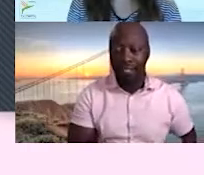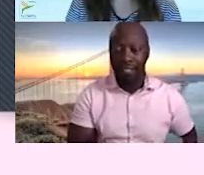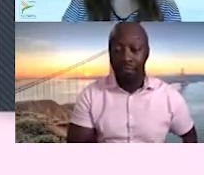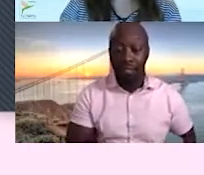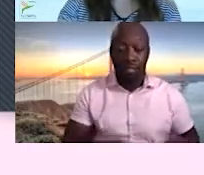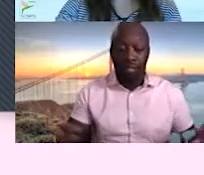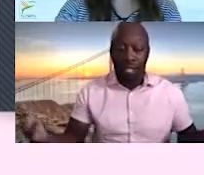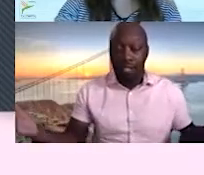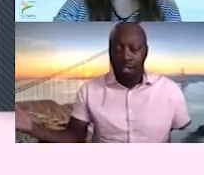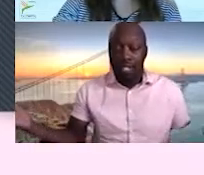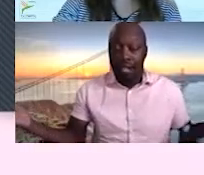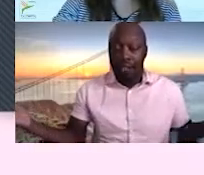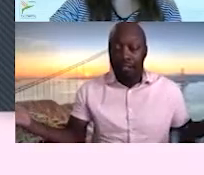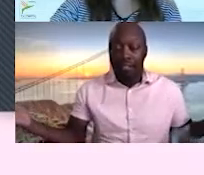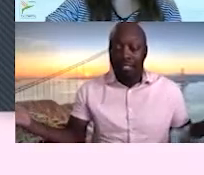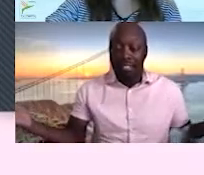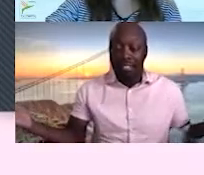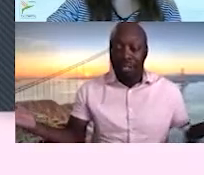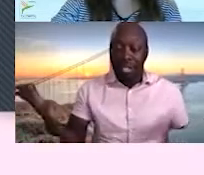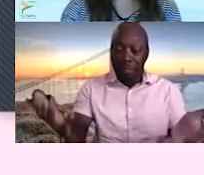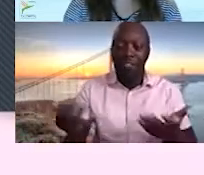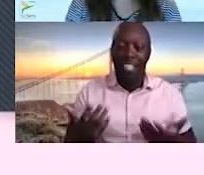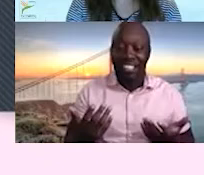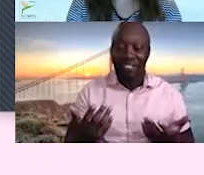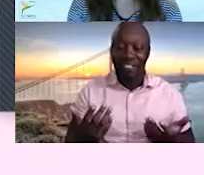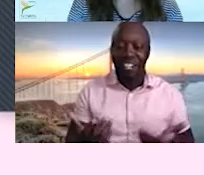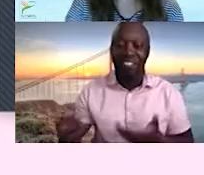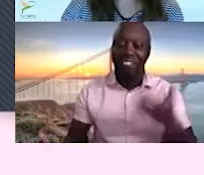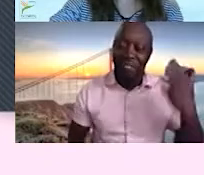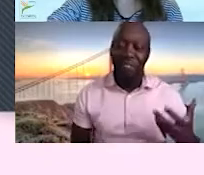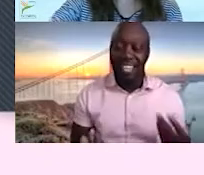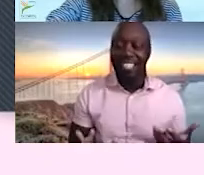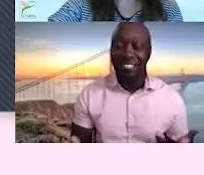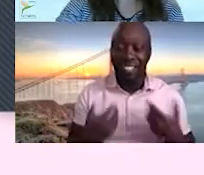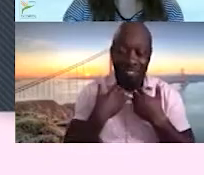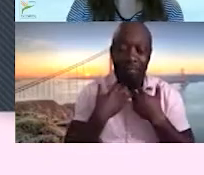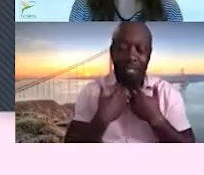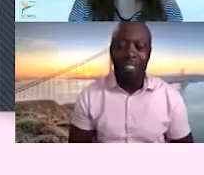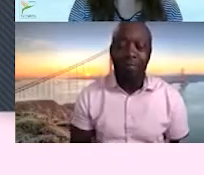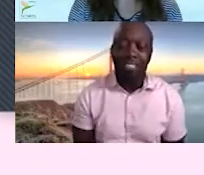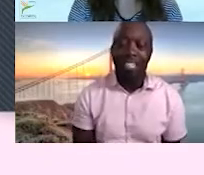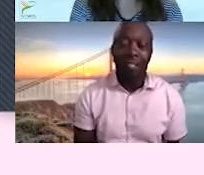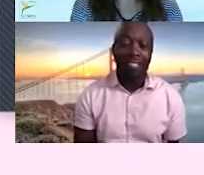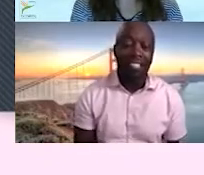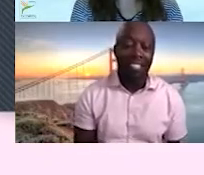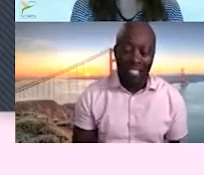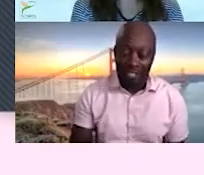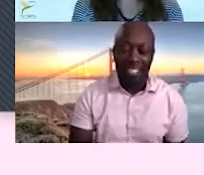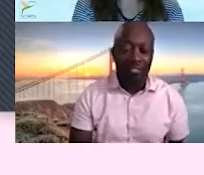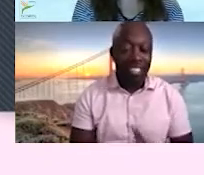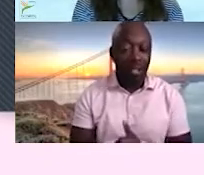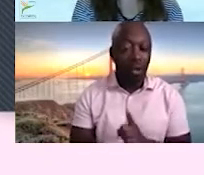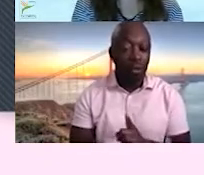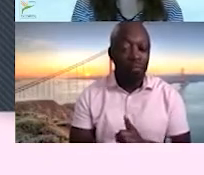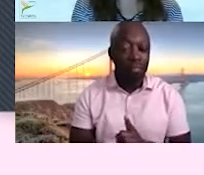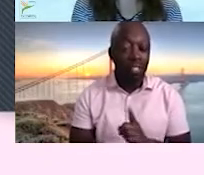sign because I can talk now. You got me ready for when my voice box came in. So that's